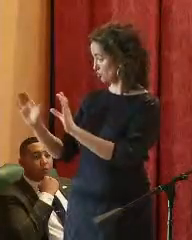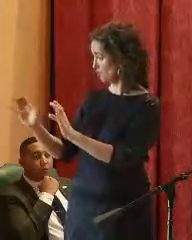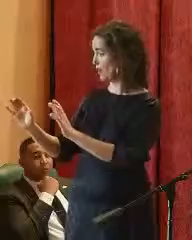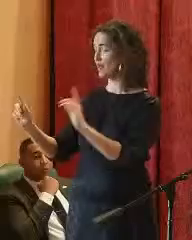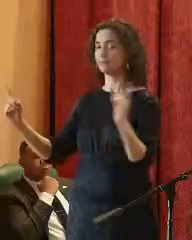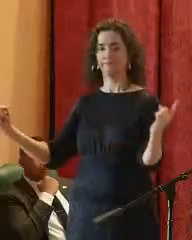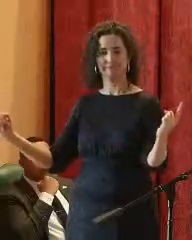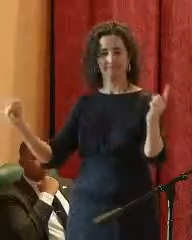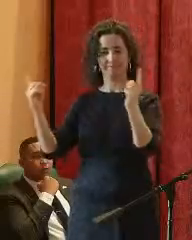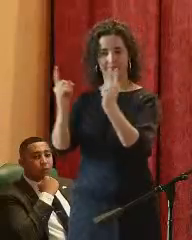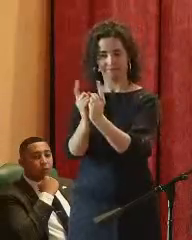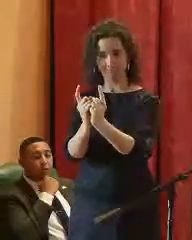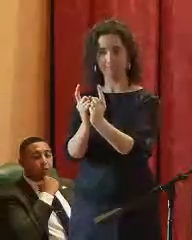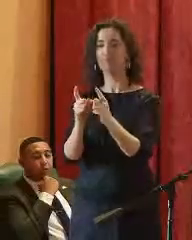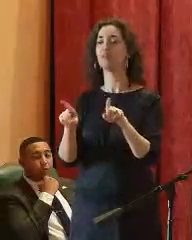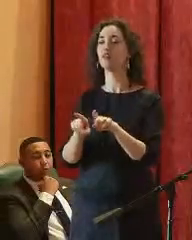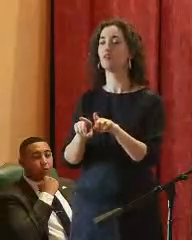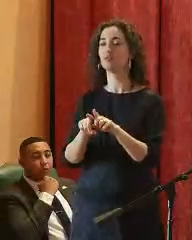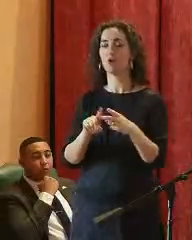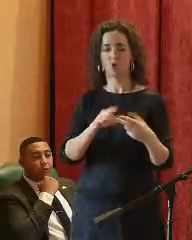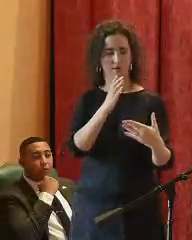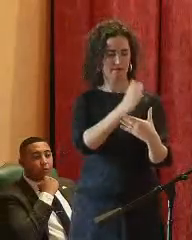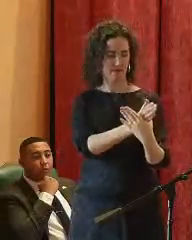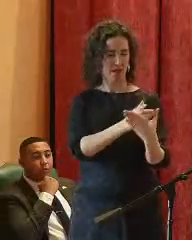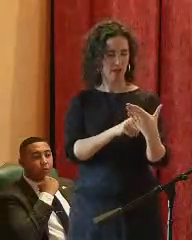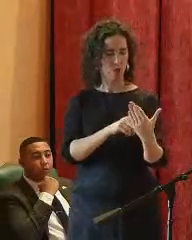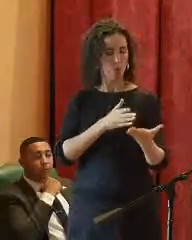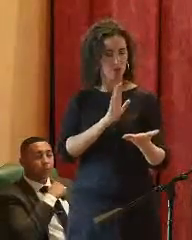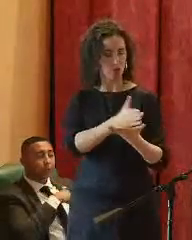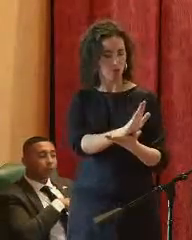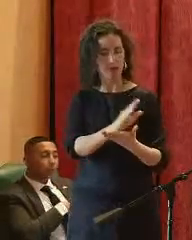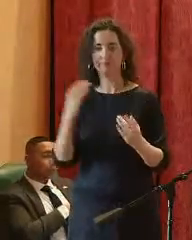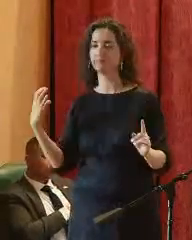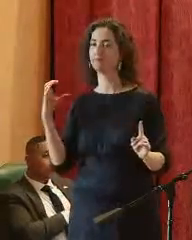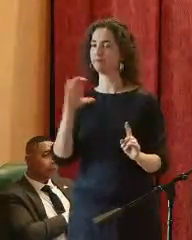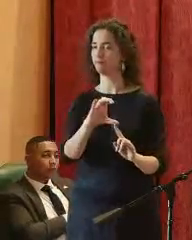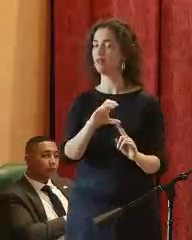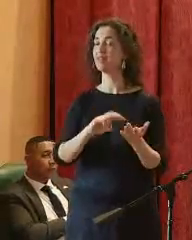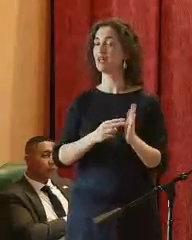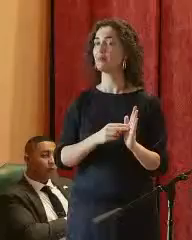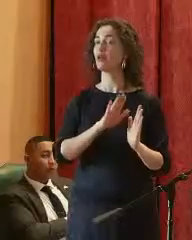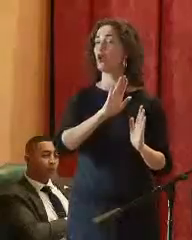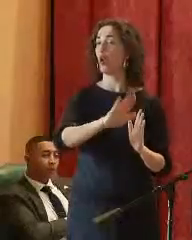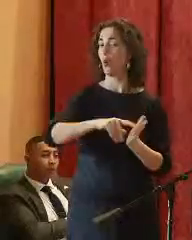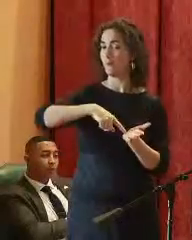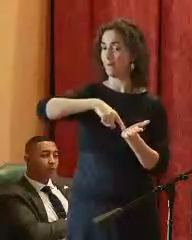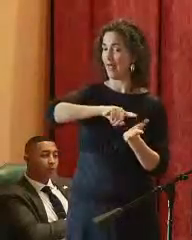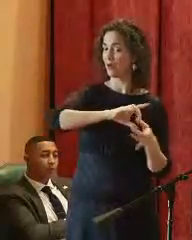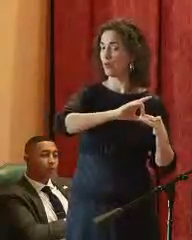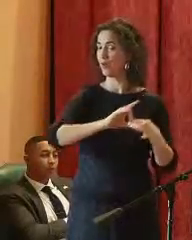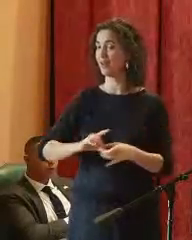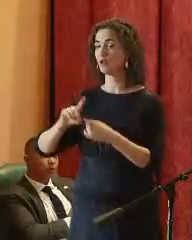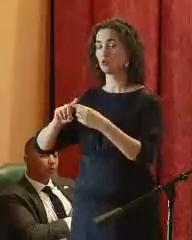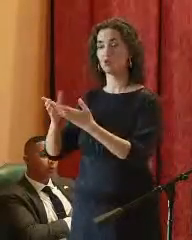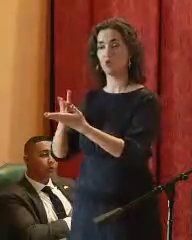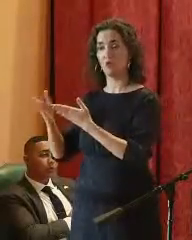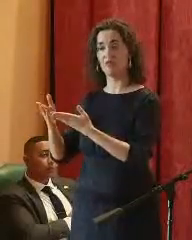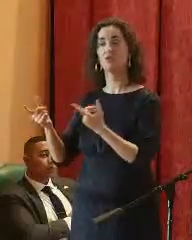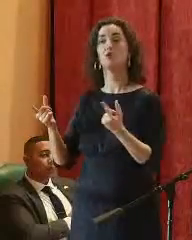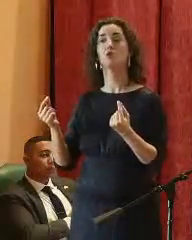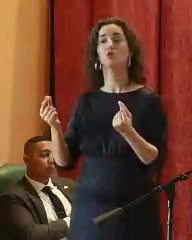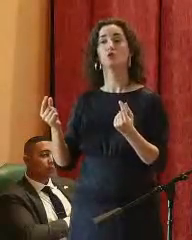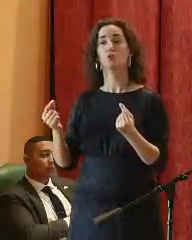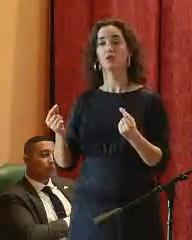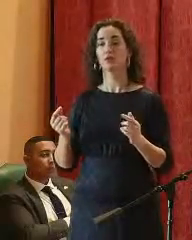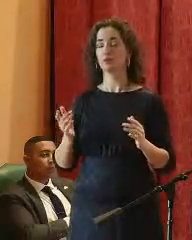receive apportionments noted in their files. This means that the veteran's service-connected pay drops to 10%